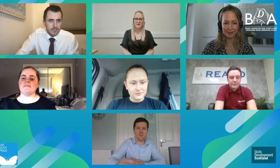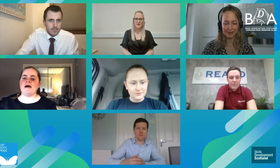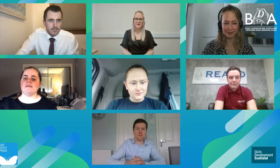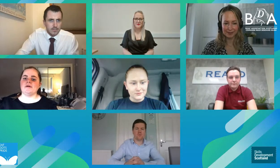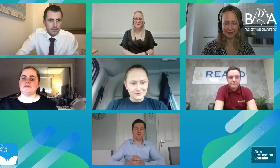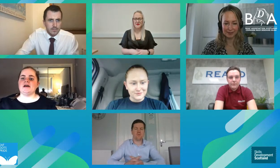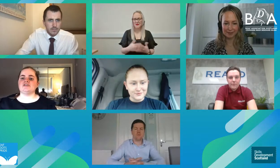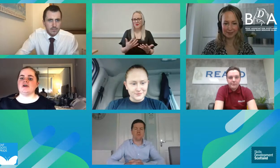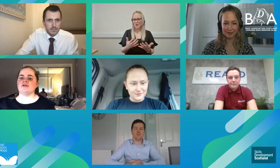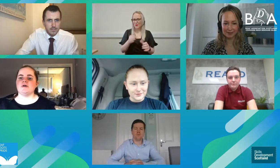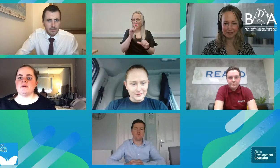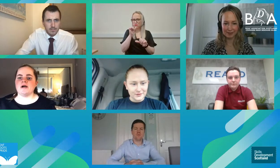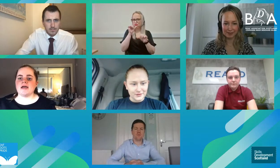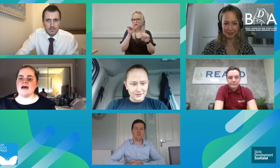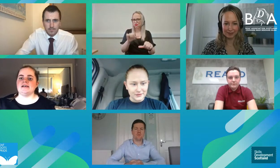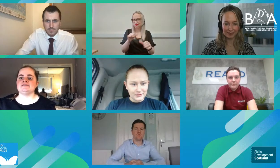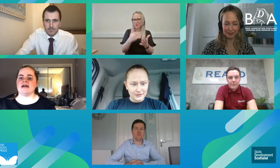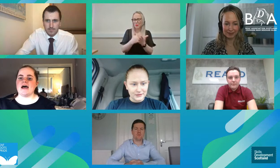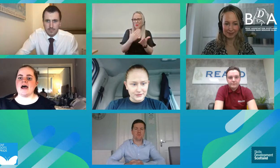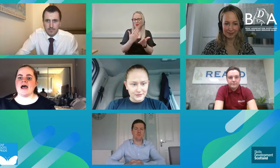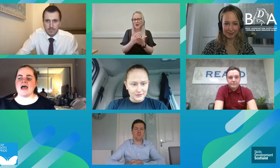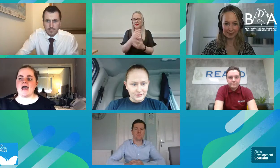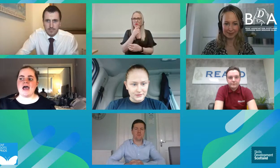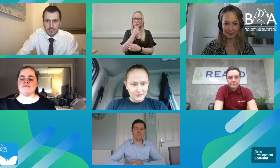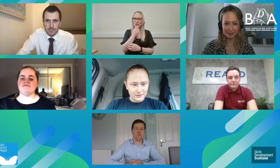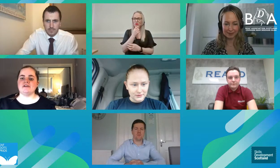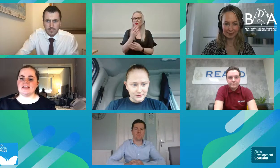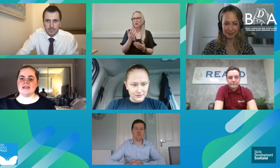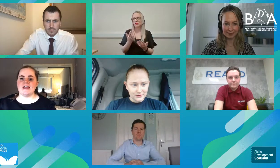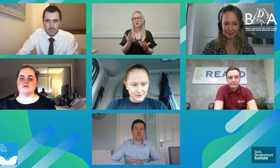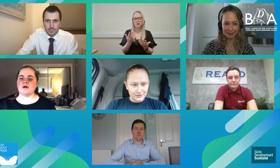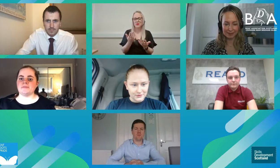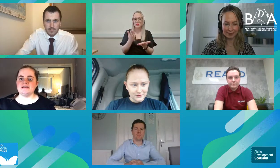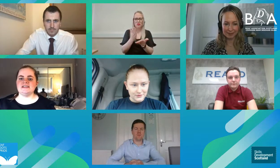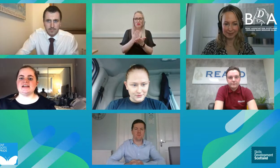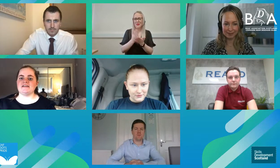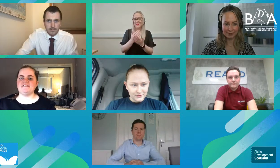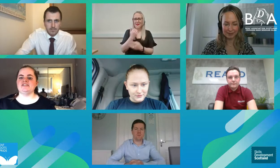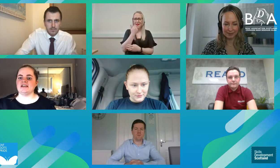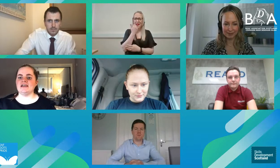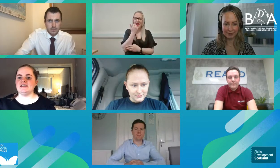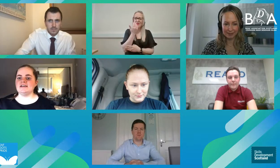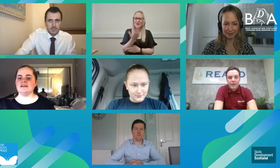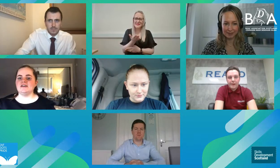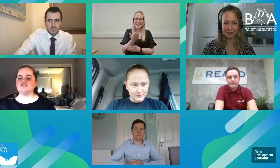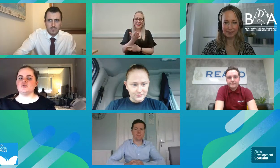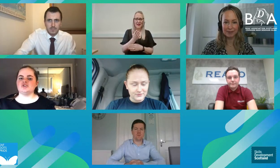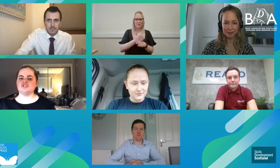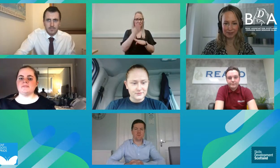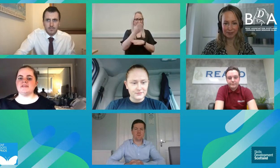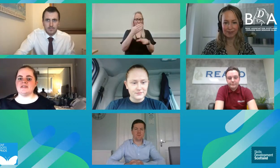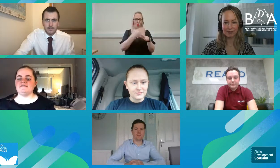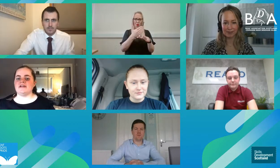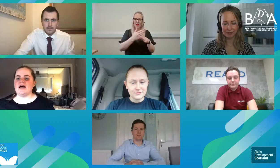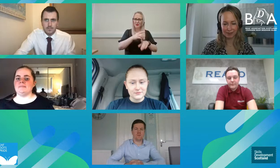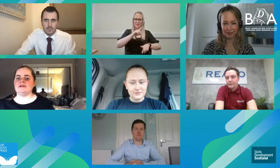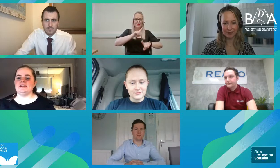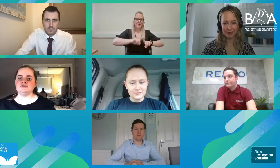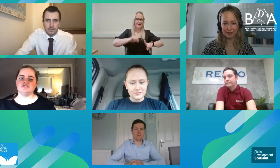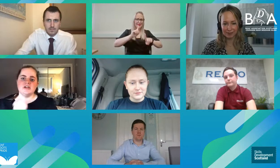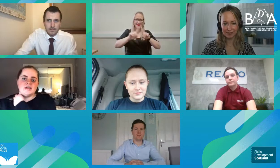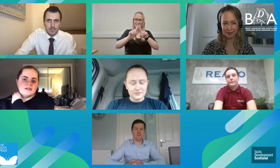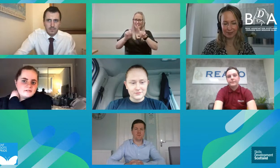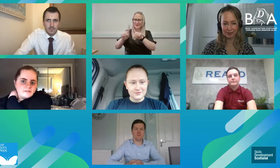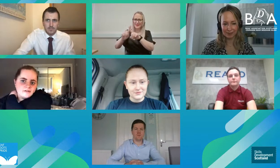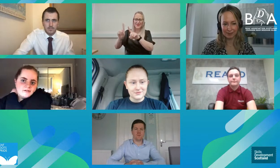My favourite part about being a childcare worker is that every day in the workplace it's a different day. So there's something different